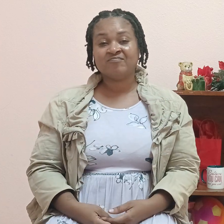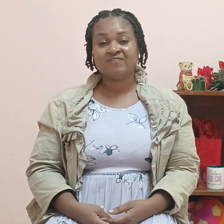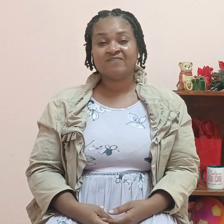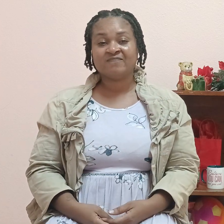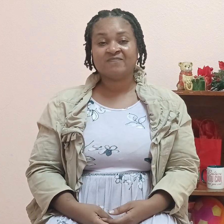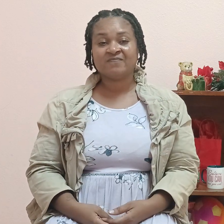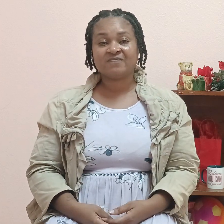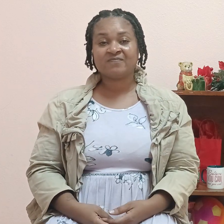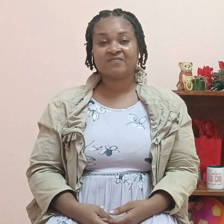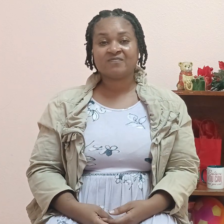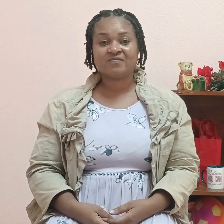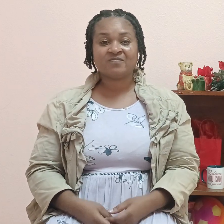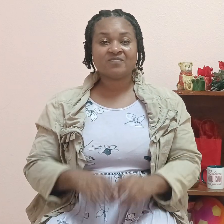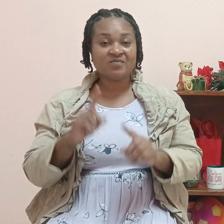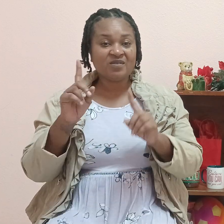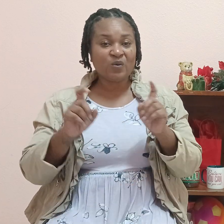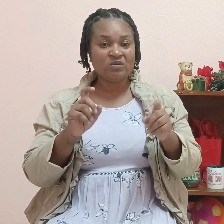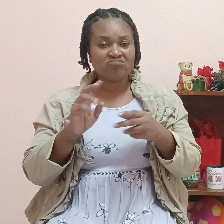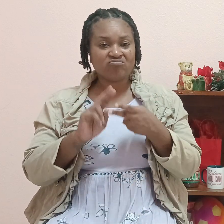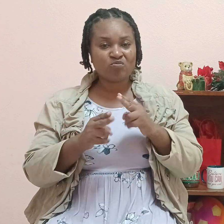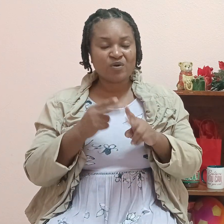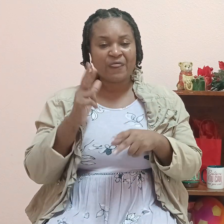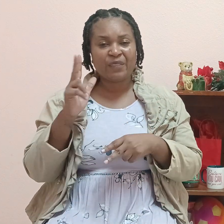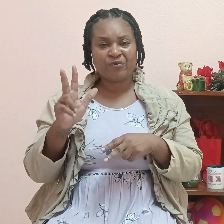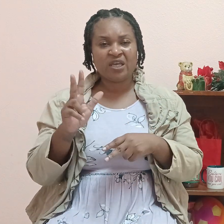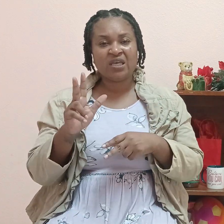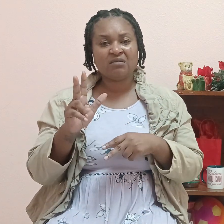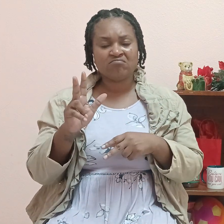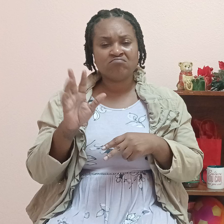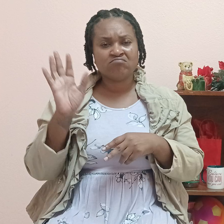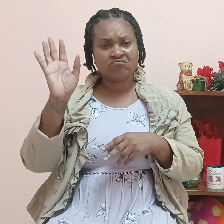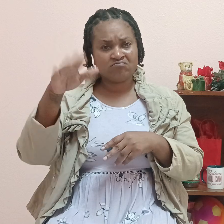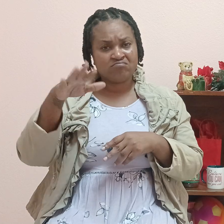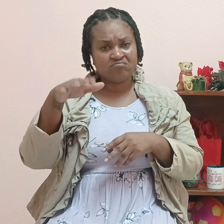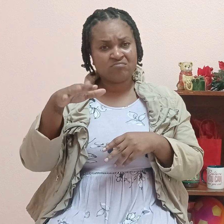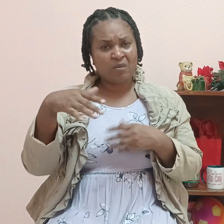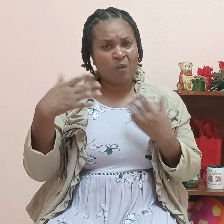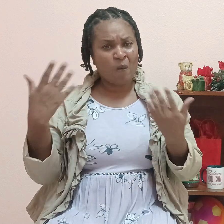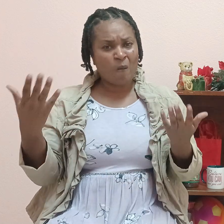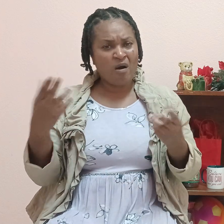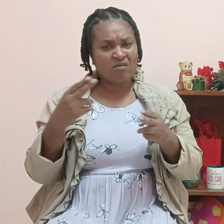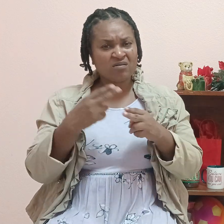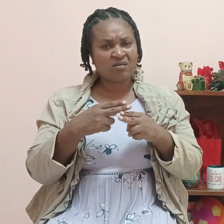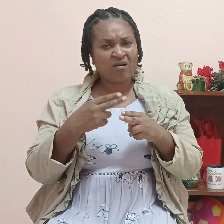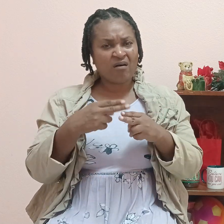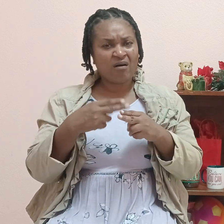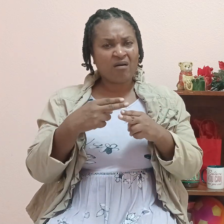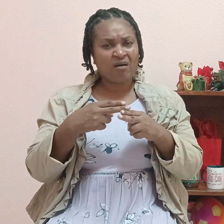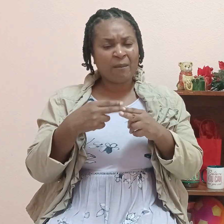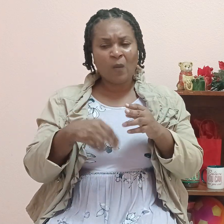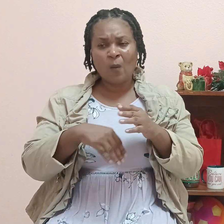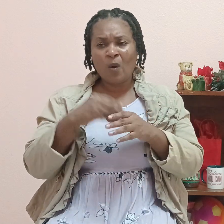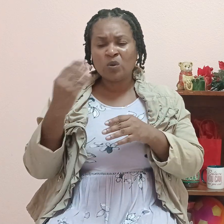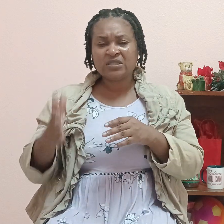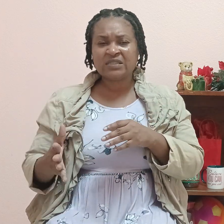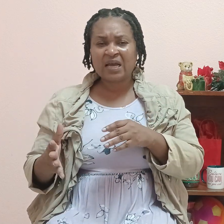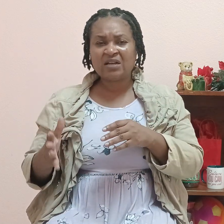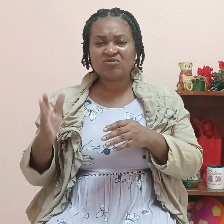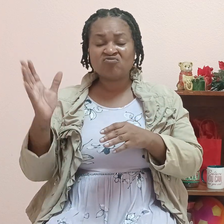Question 3. What is the name of the outdoor Christmas market that